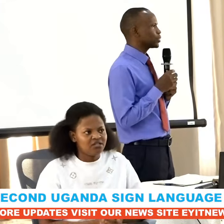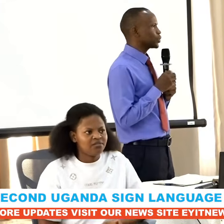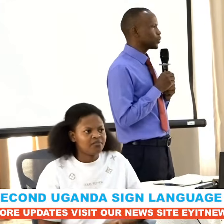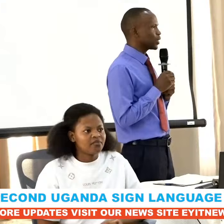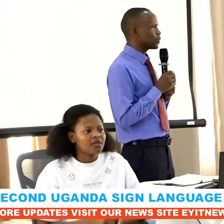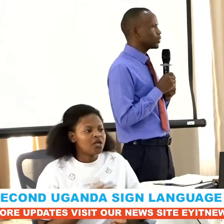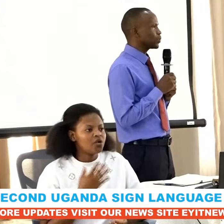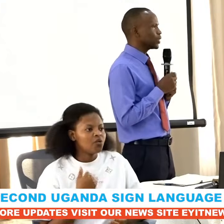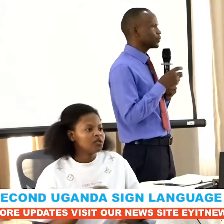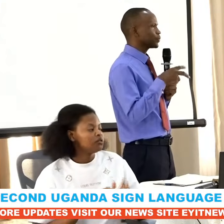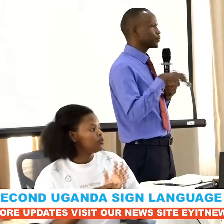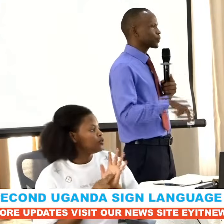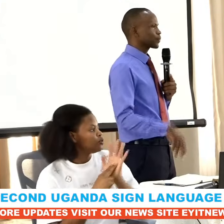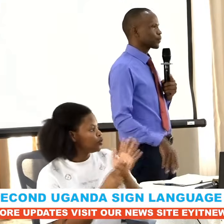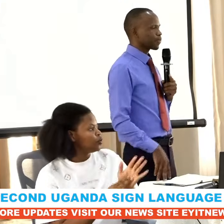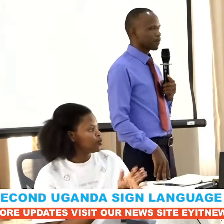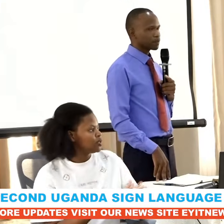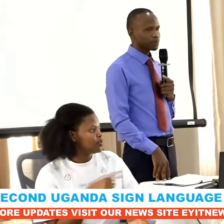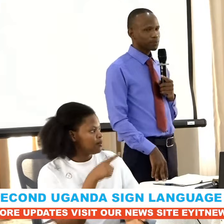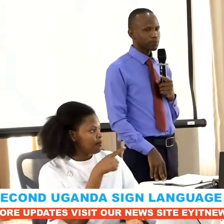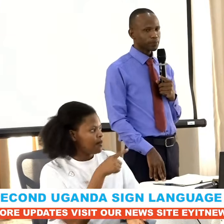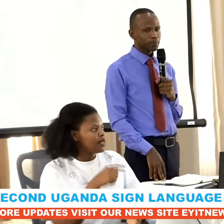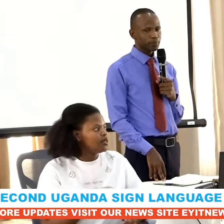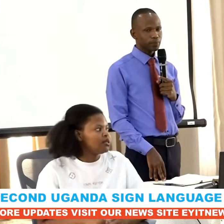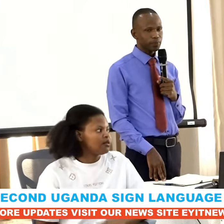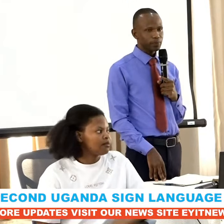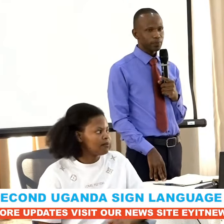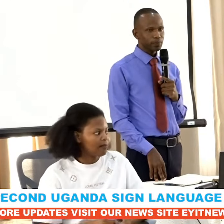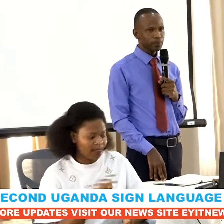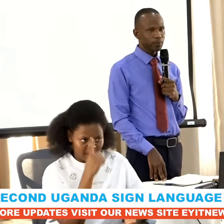Betty Chogabirwe.